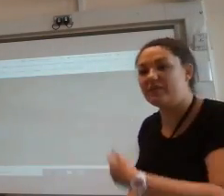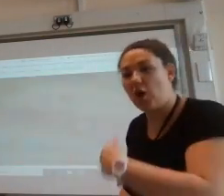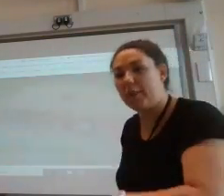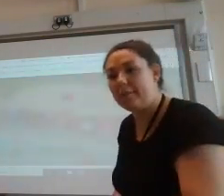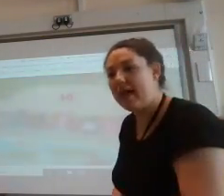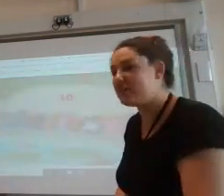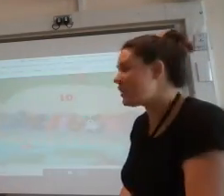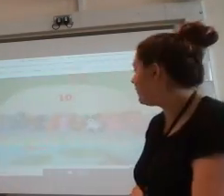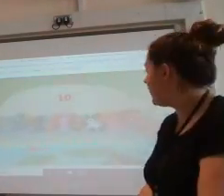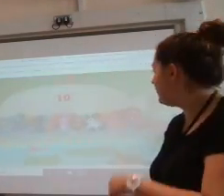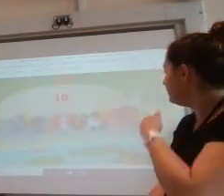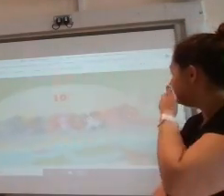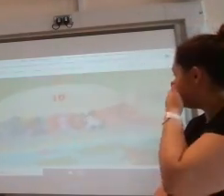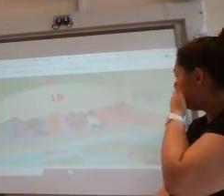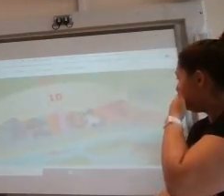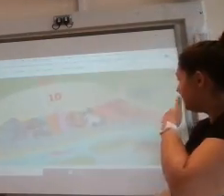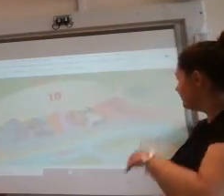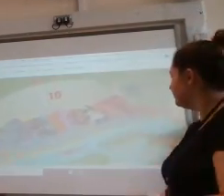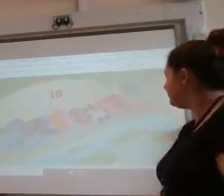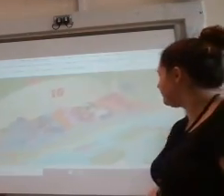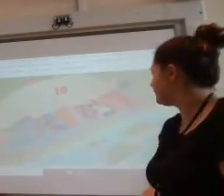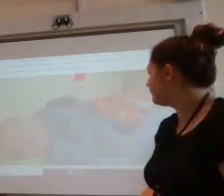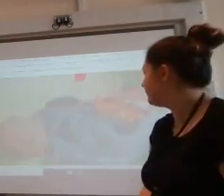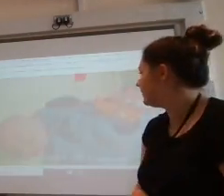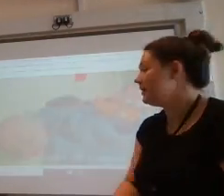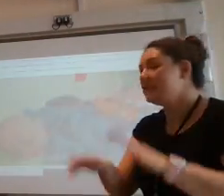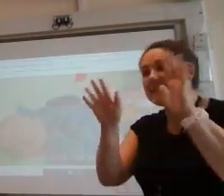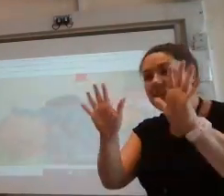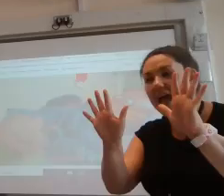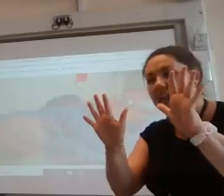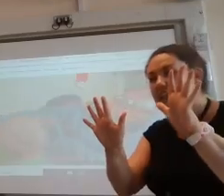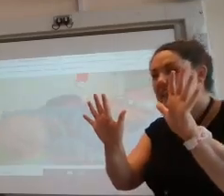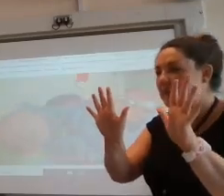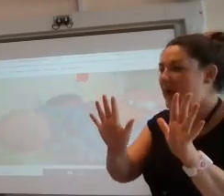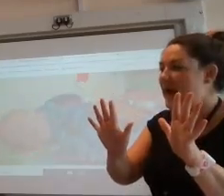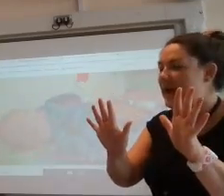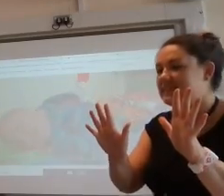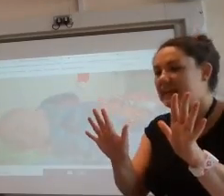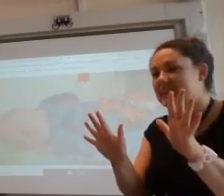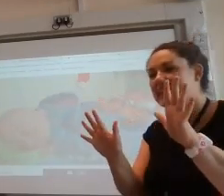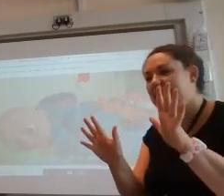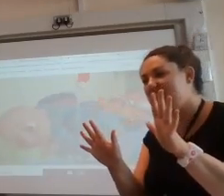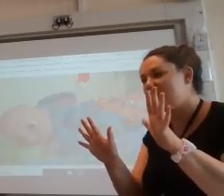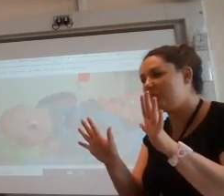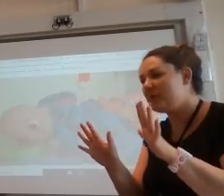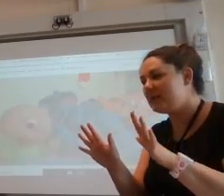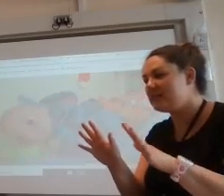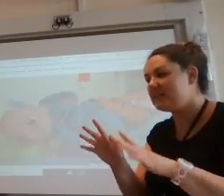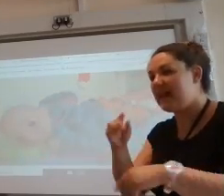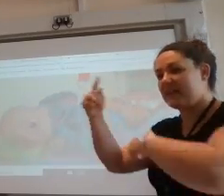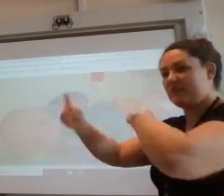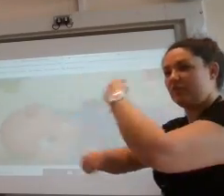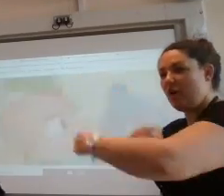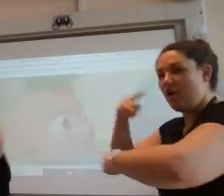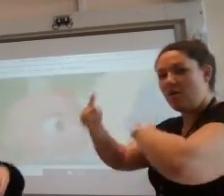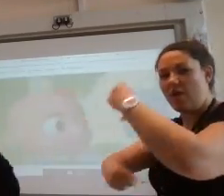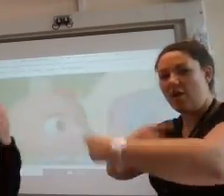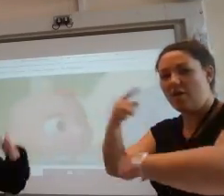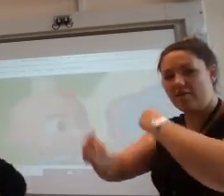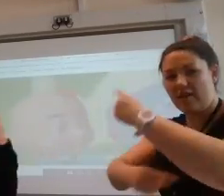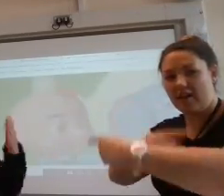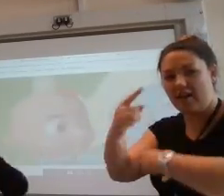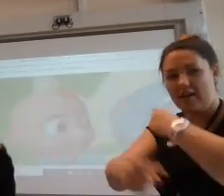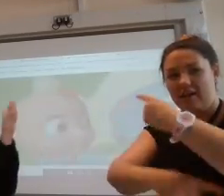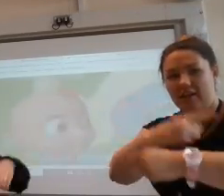Let's see what we've got in the bed, shall we? There were 10 in the bed, and the little one said,